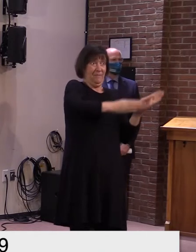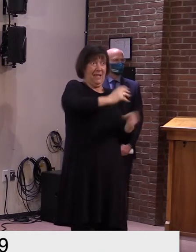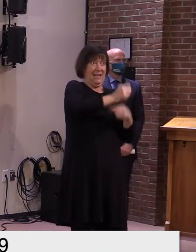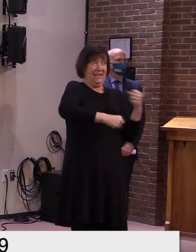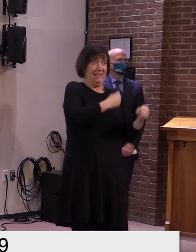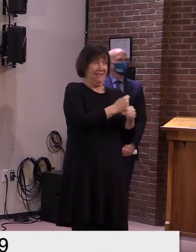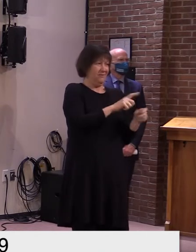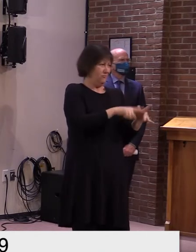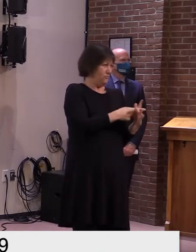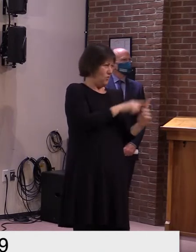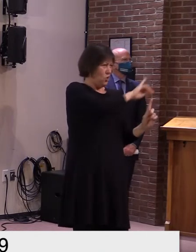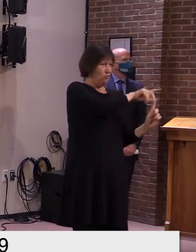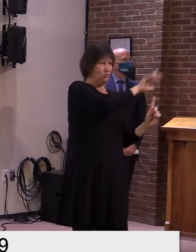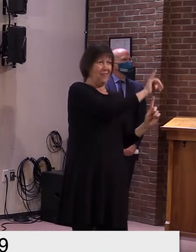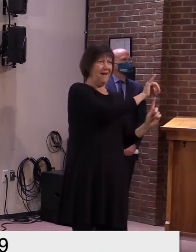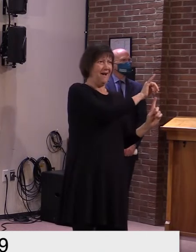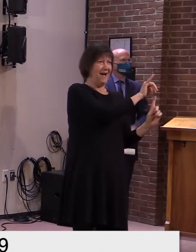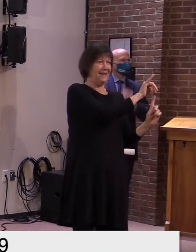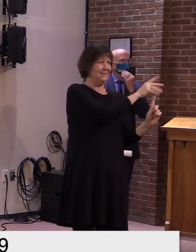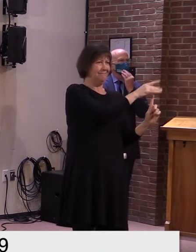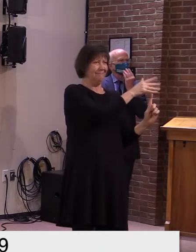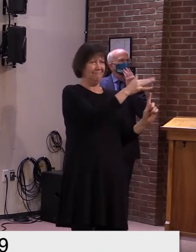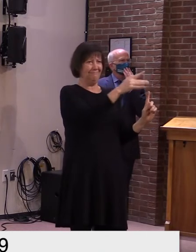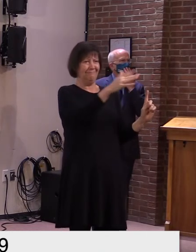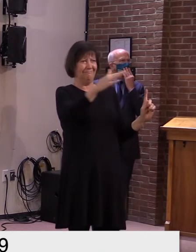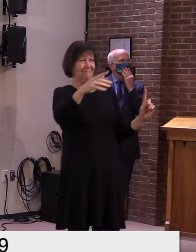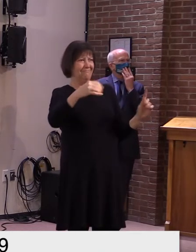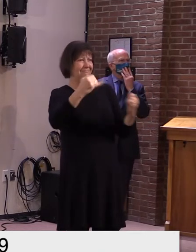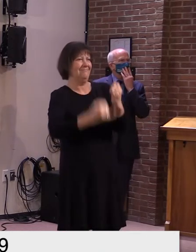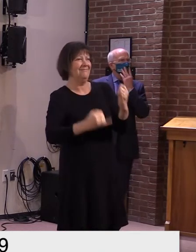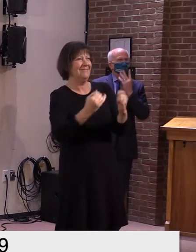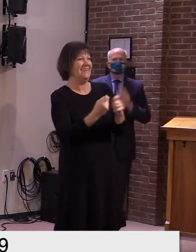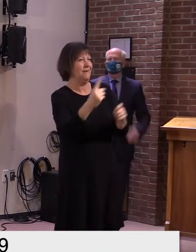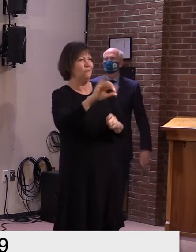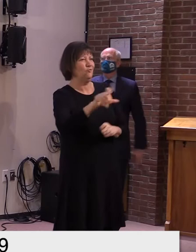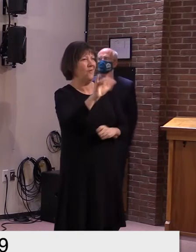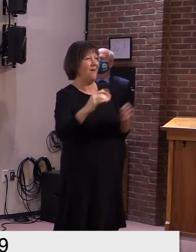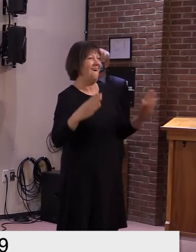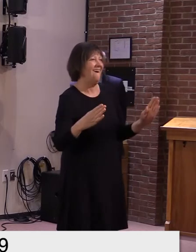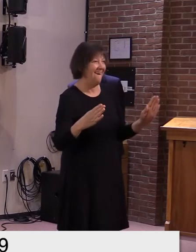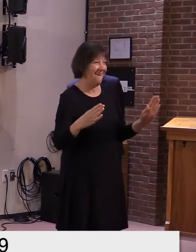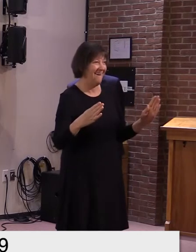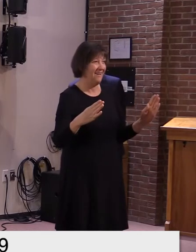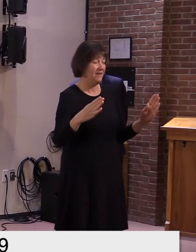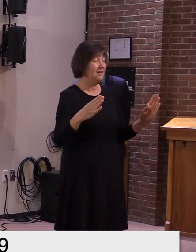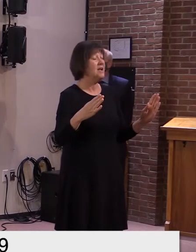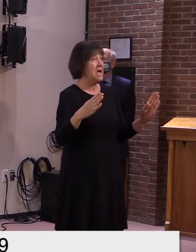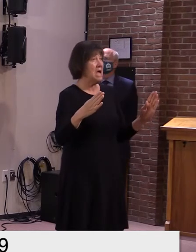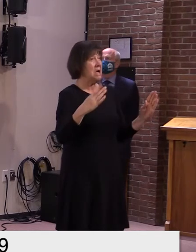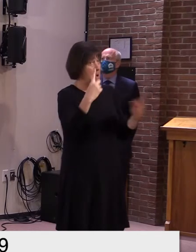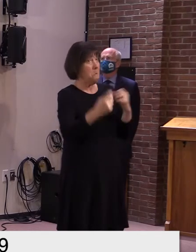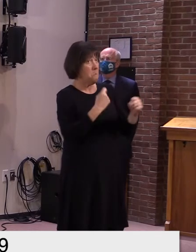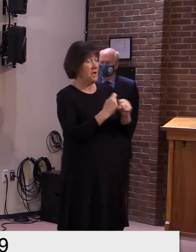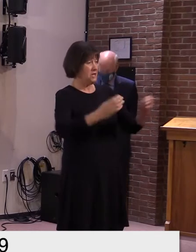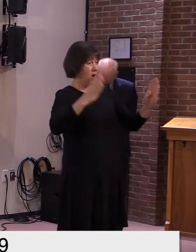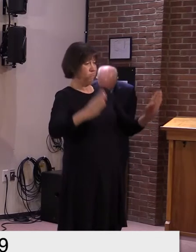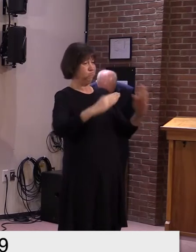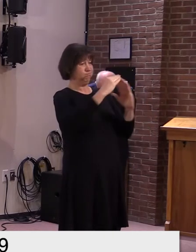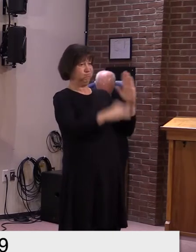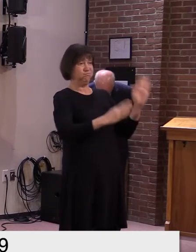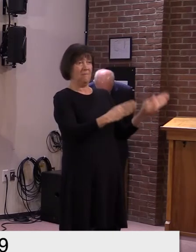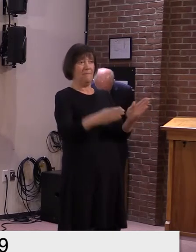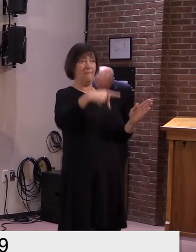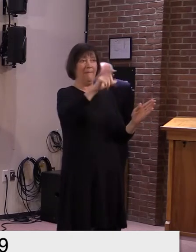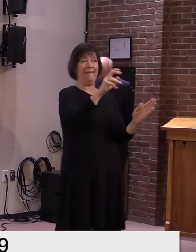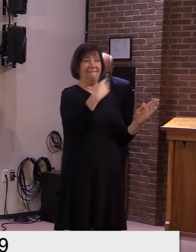set until, you know, the 1st of July. It's fiscal year 22 that we'll be developing the budget